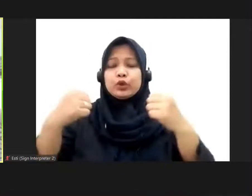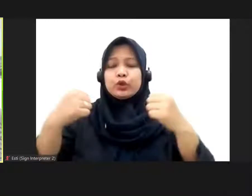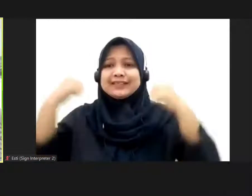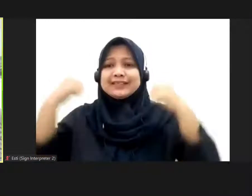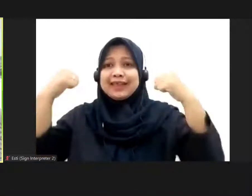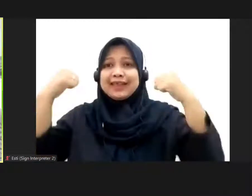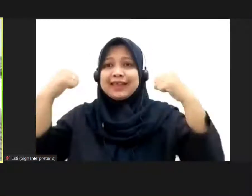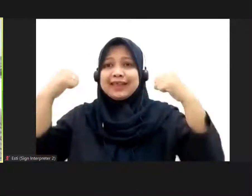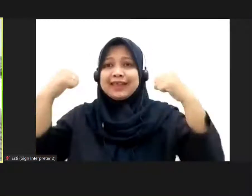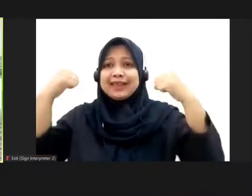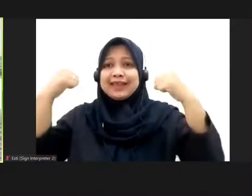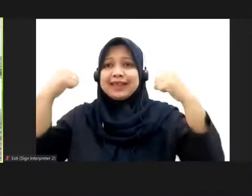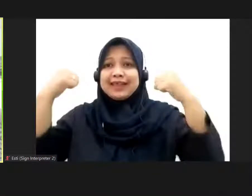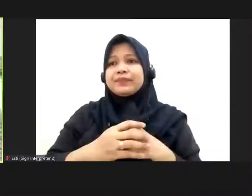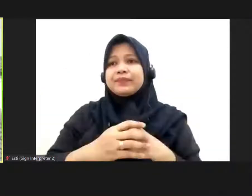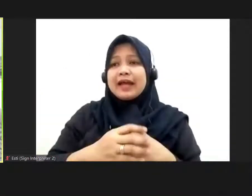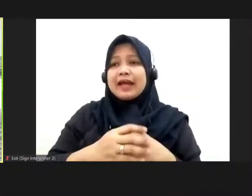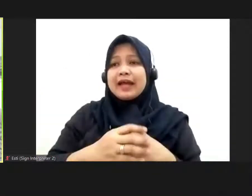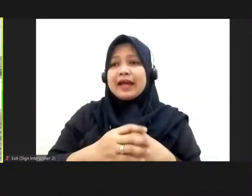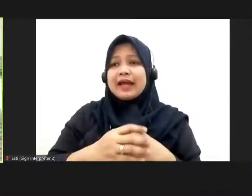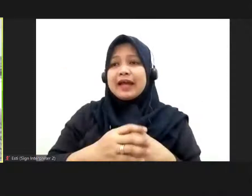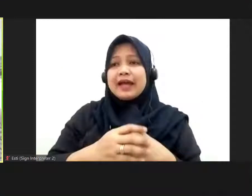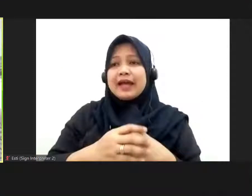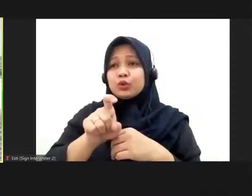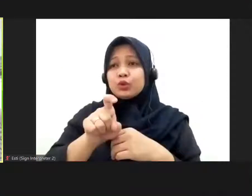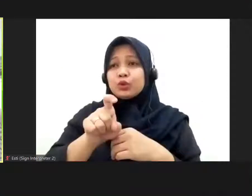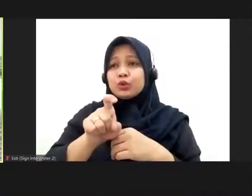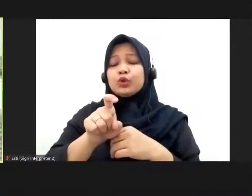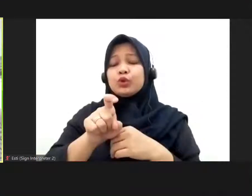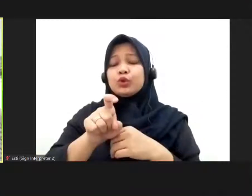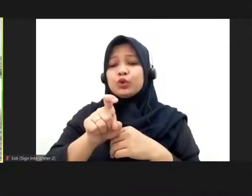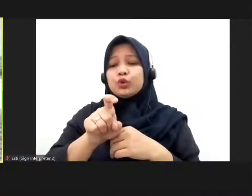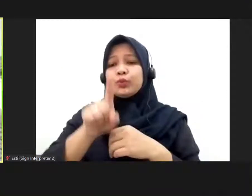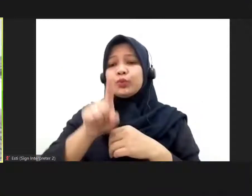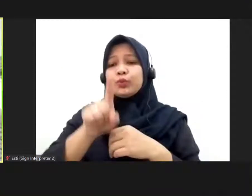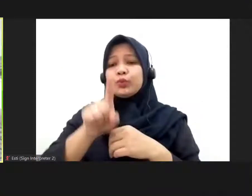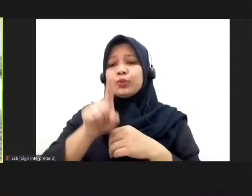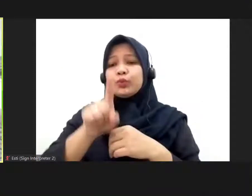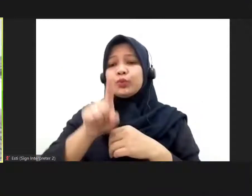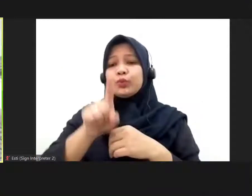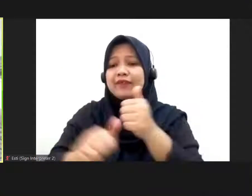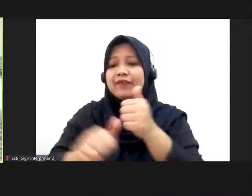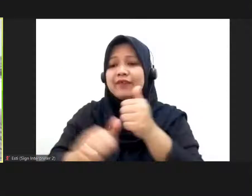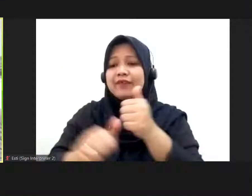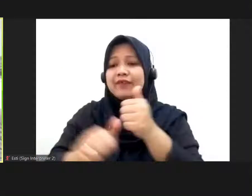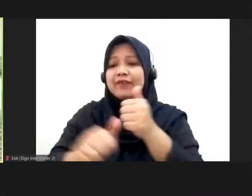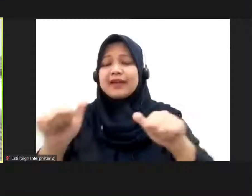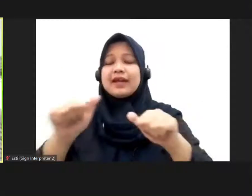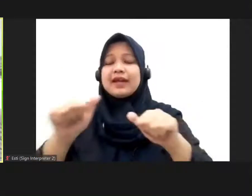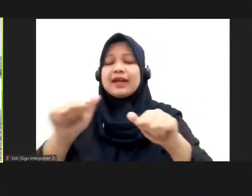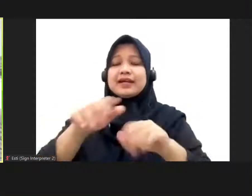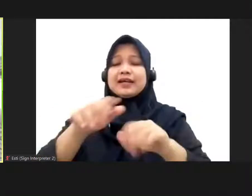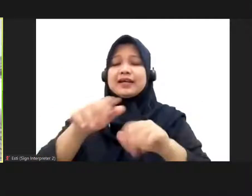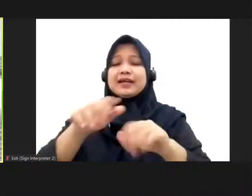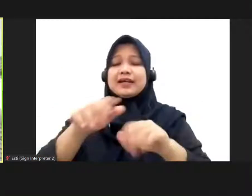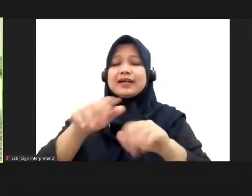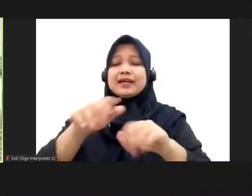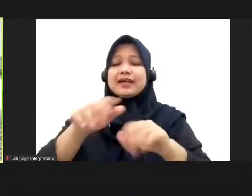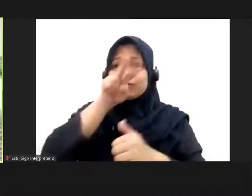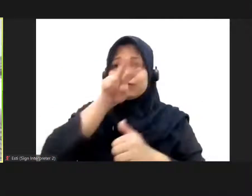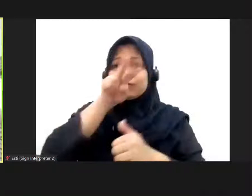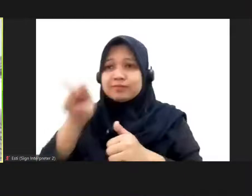that there needs to be an emphasis on staff safety and security. The staff also need to be able to